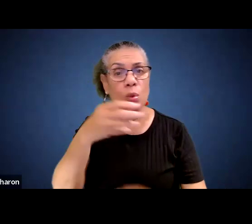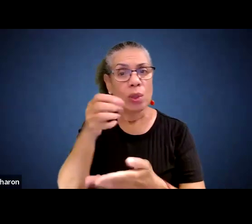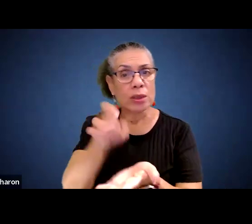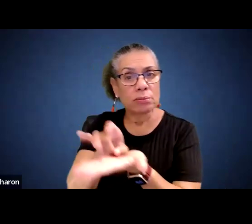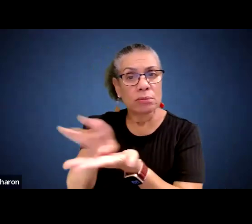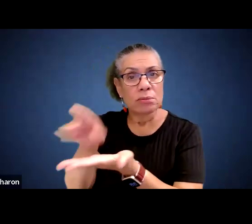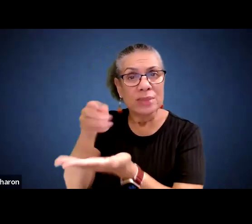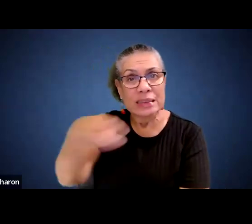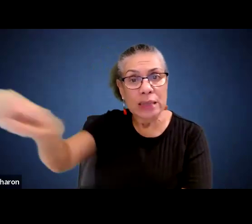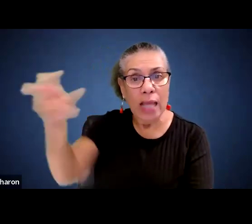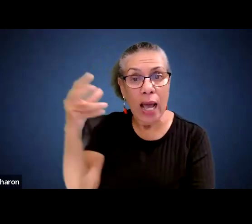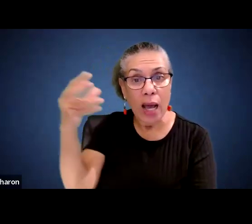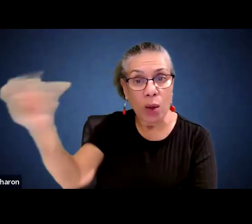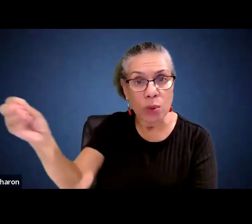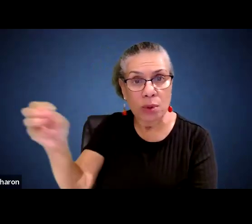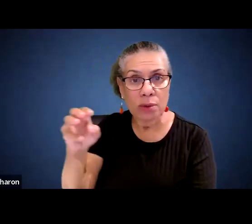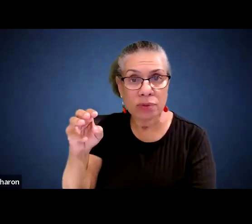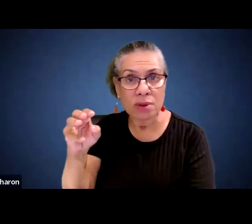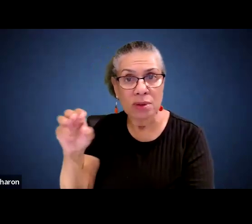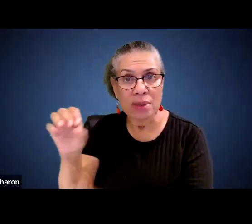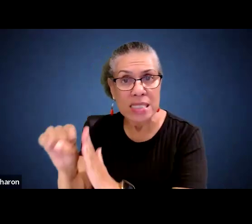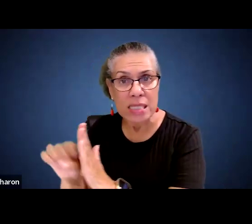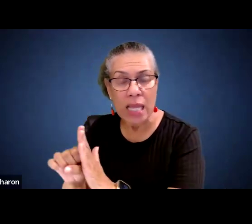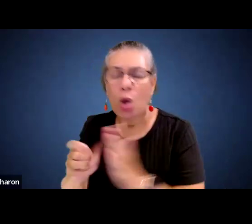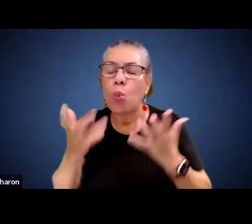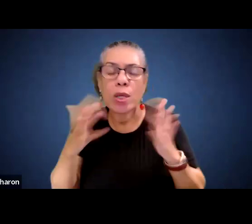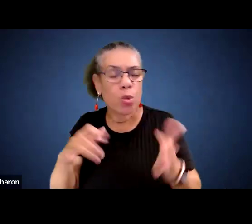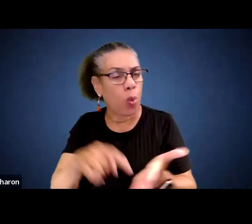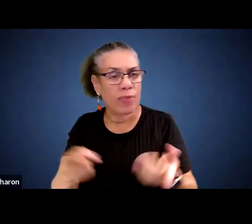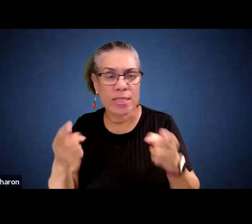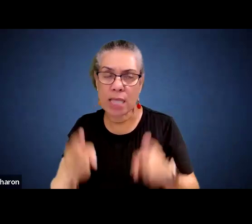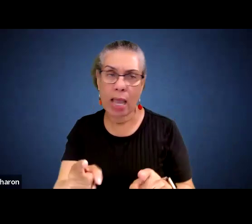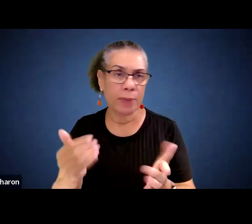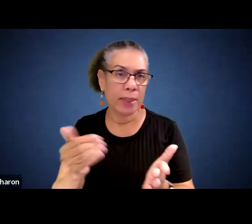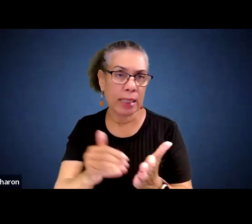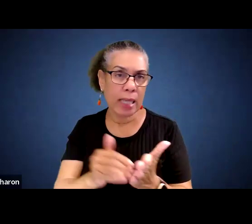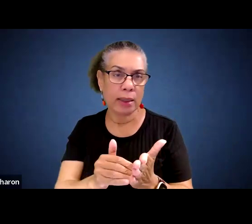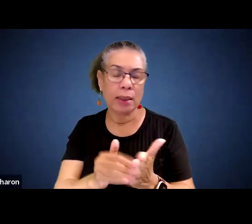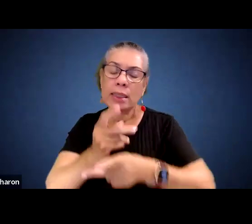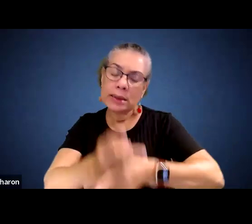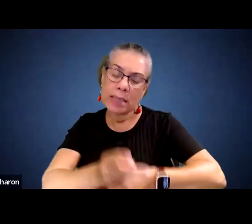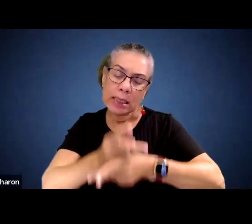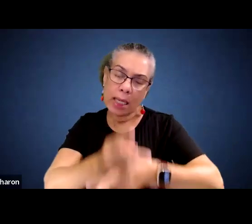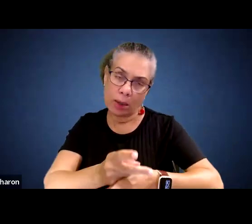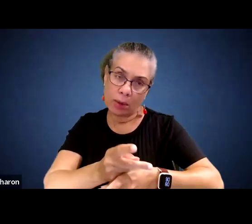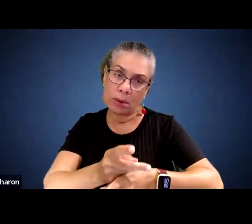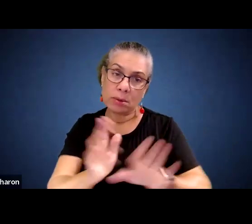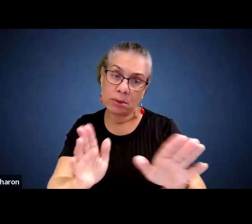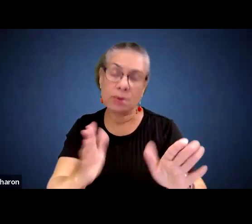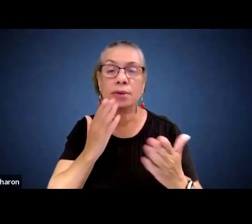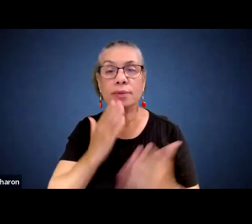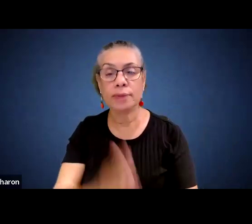School. We don't need to see this sort of thing happen again, and we need to get our paper right Thank so you, we get Mr. it right McCray. in practice. Thank you. Thank you.